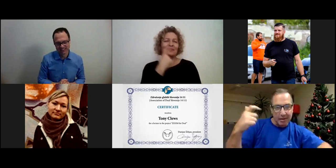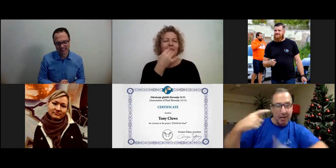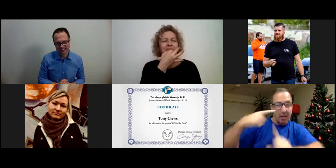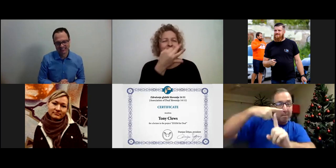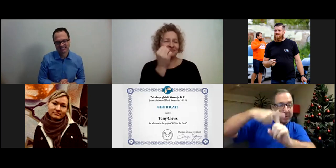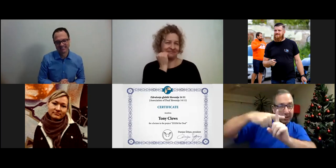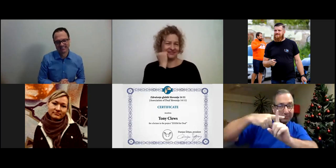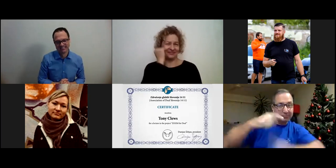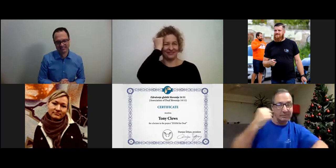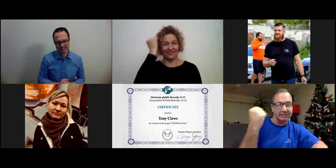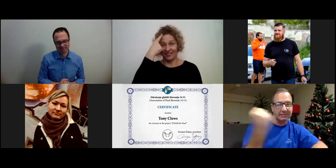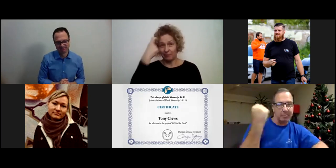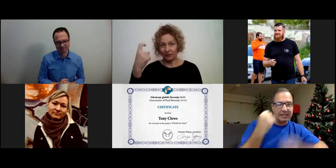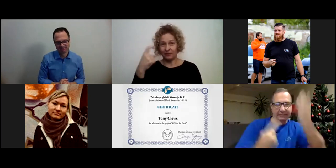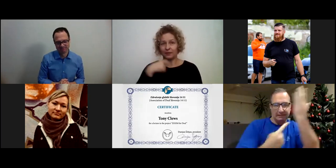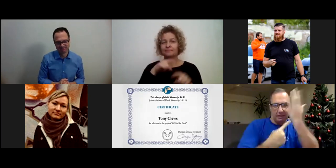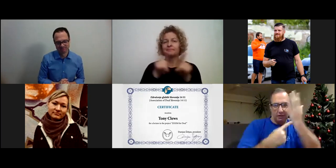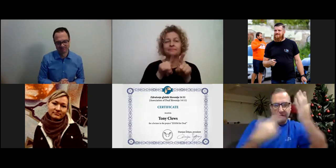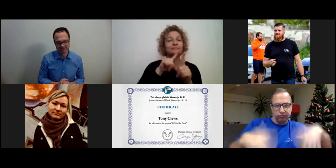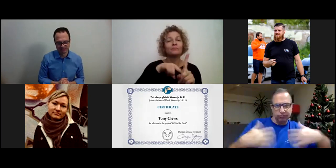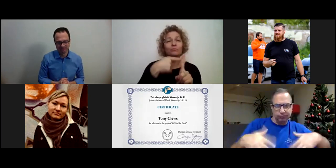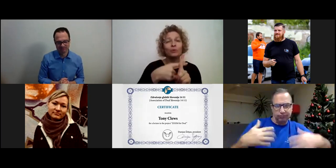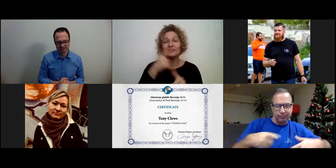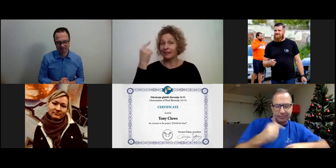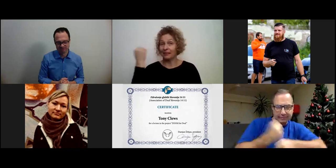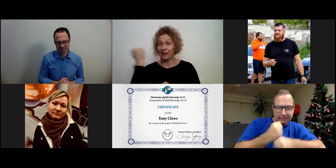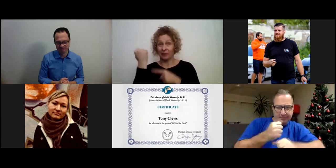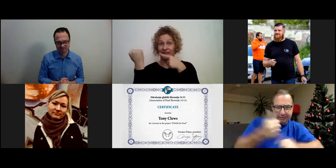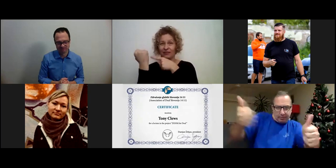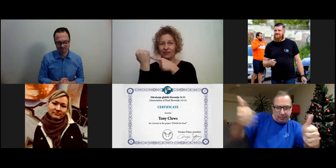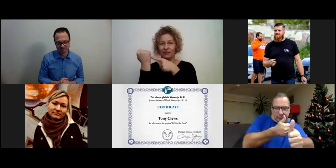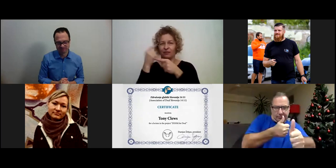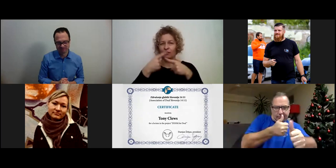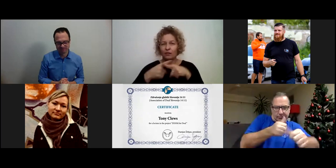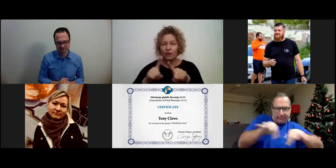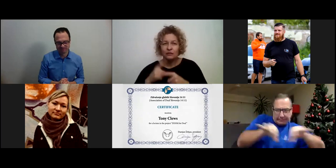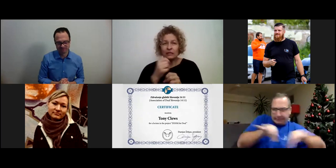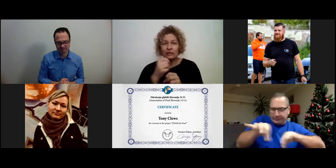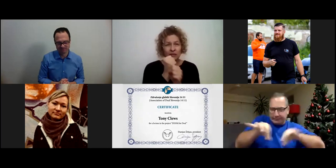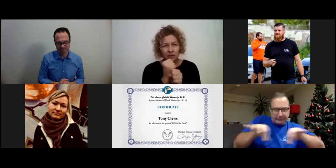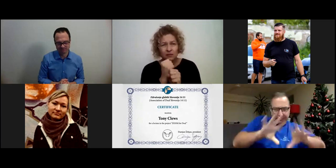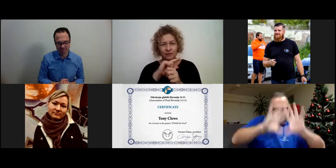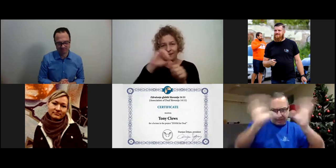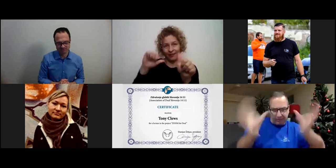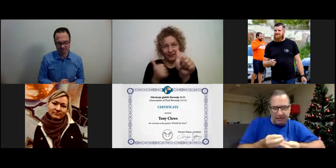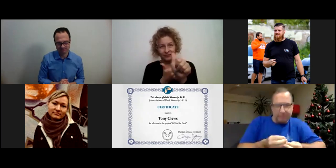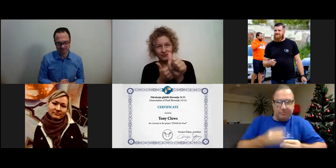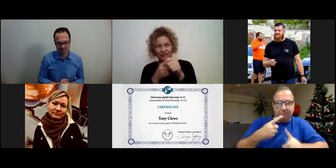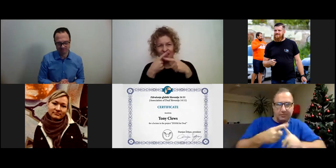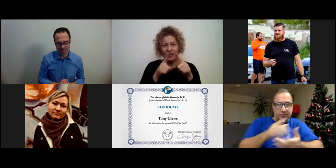I just want to say thank you to Dami and to Dami doing the technical work. What an amazing